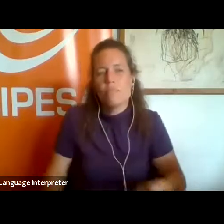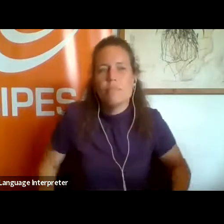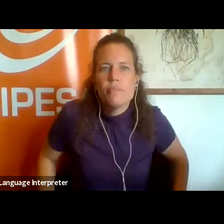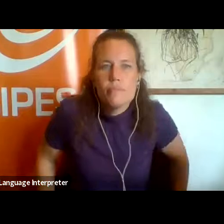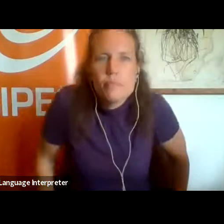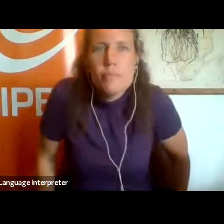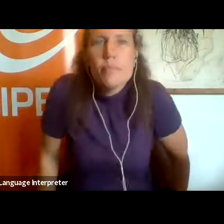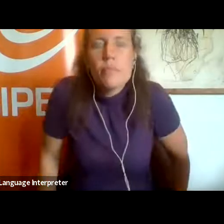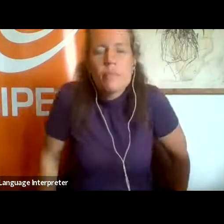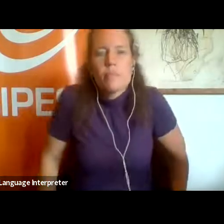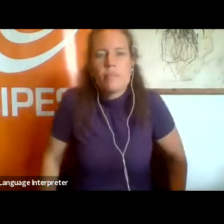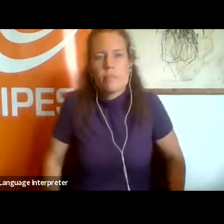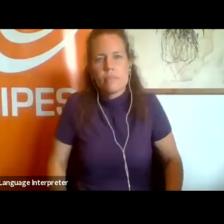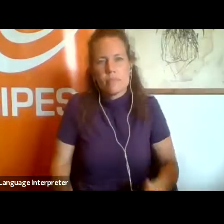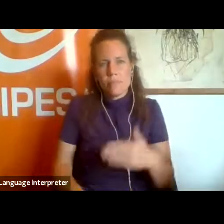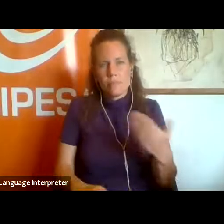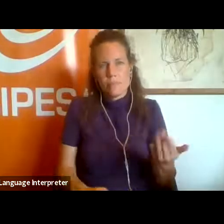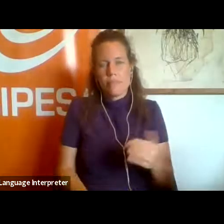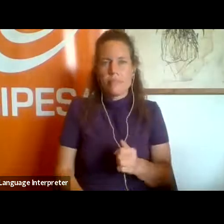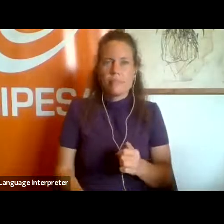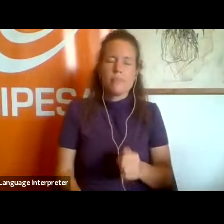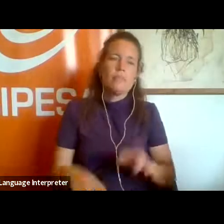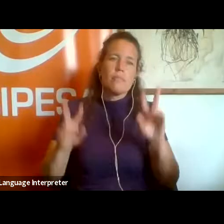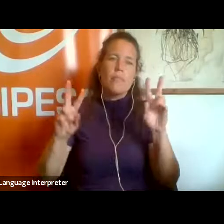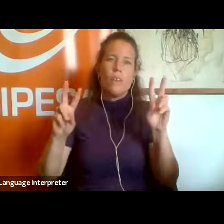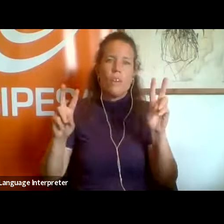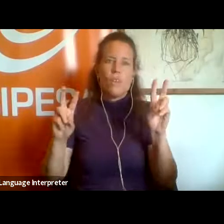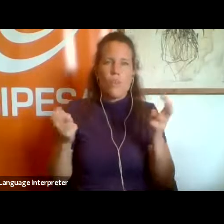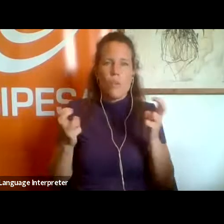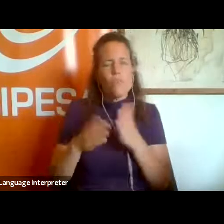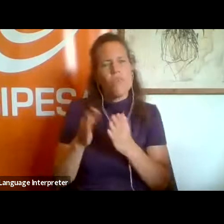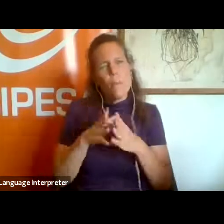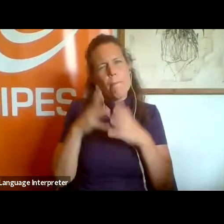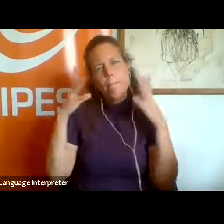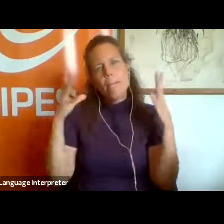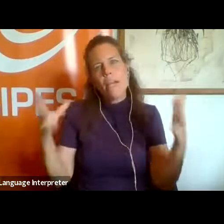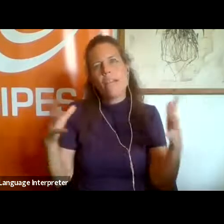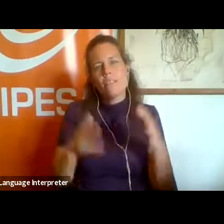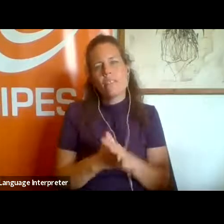So in terms of the biggest, I'm sure